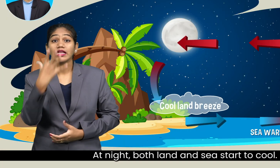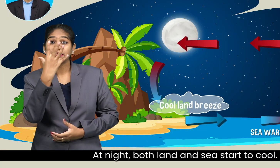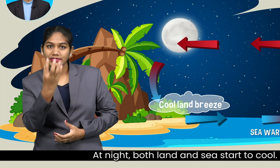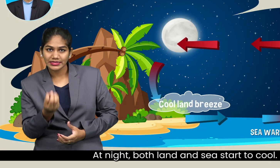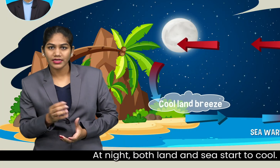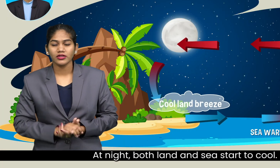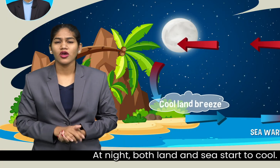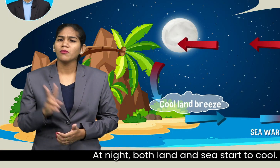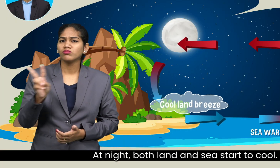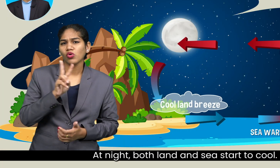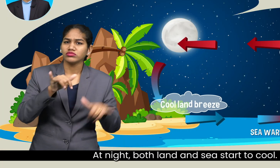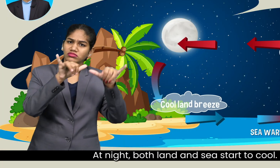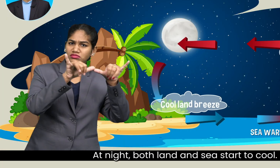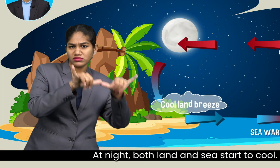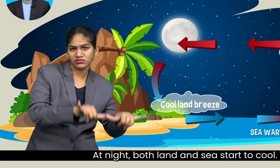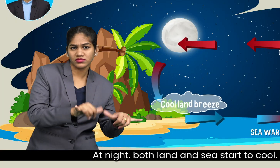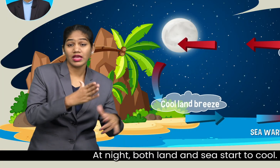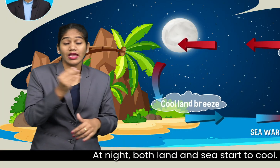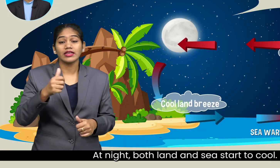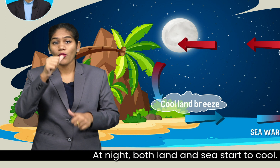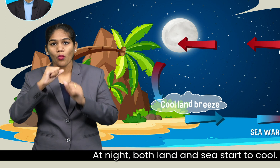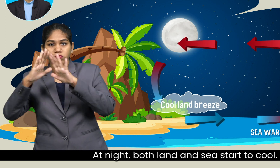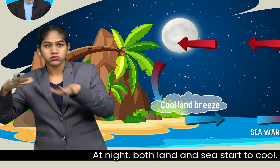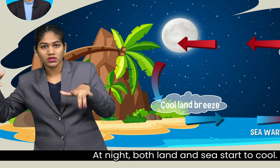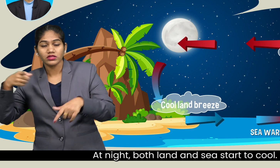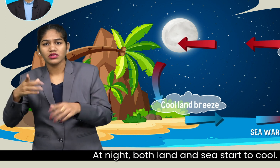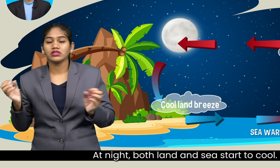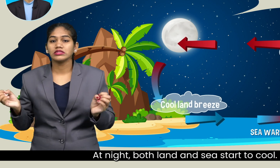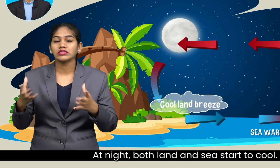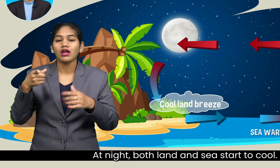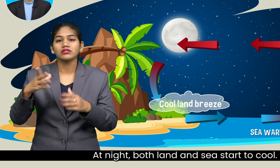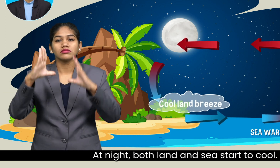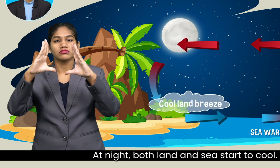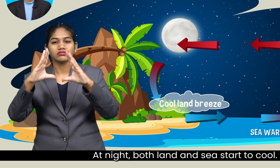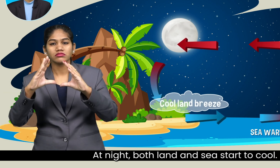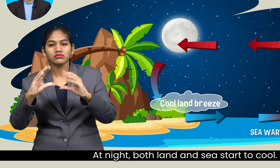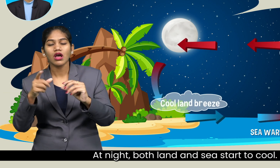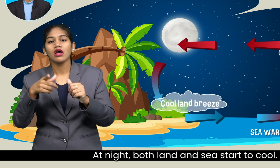At night, both land and sea start to cool.